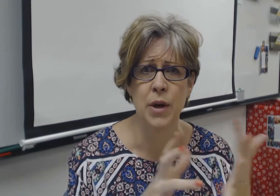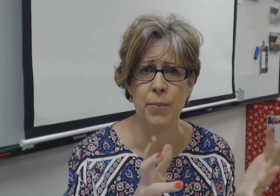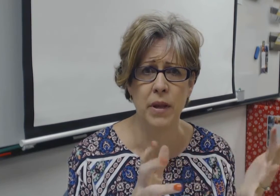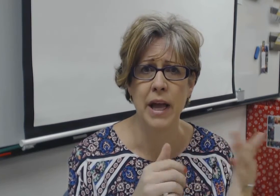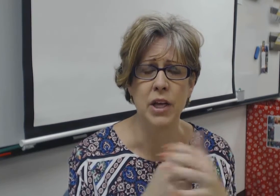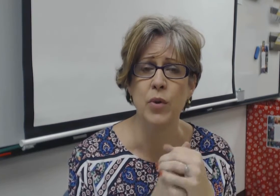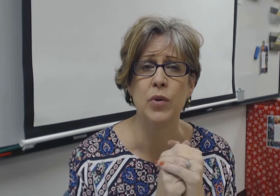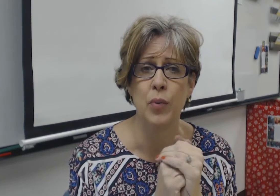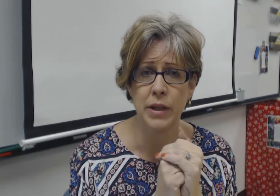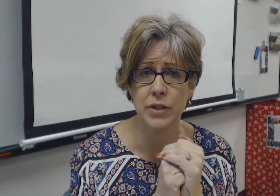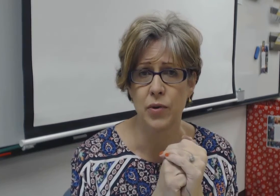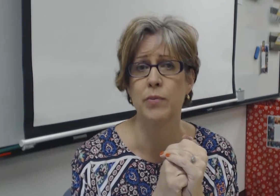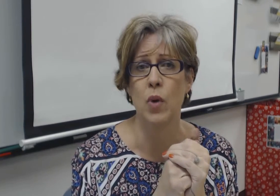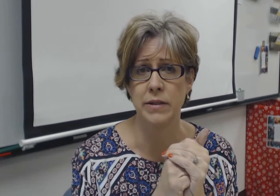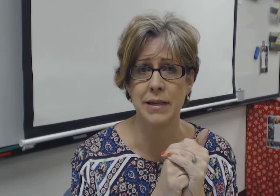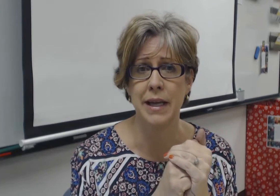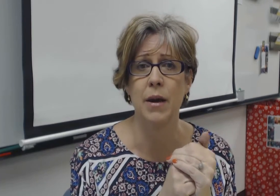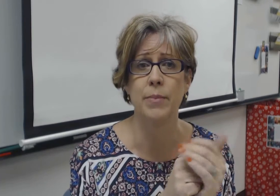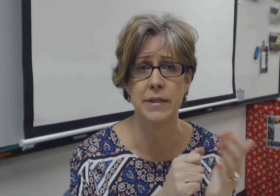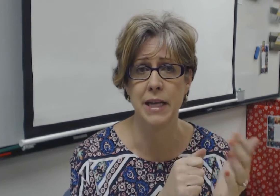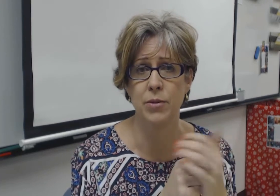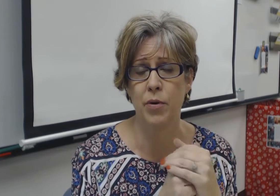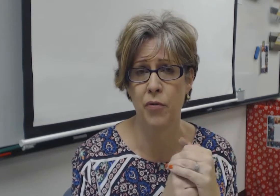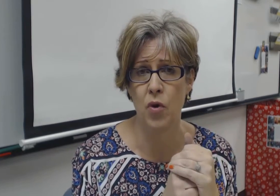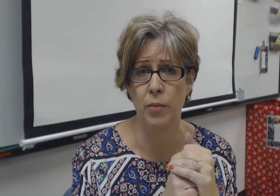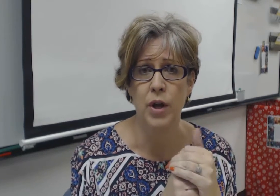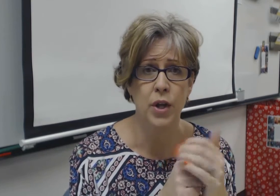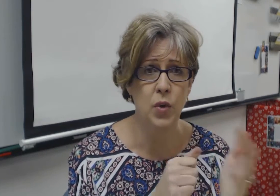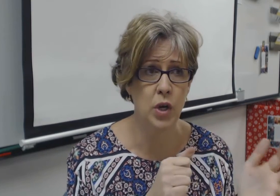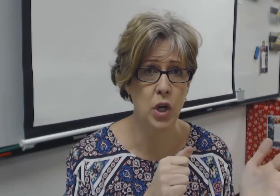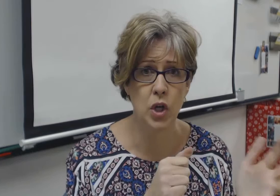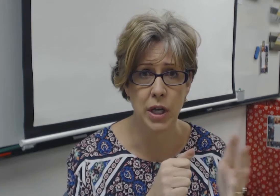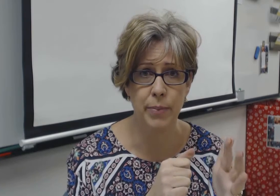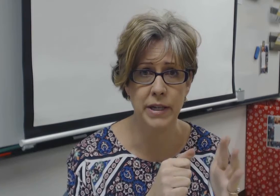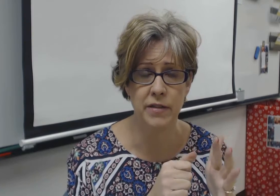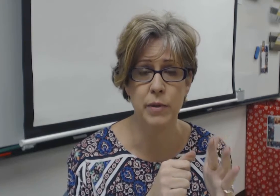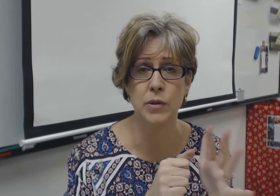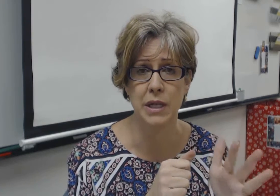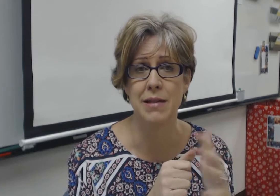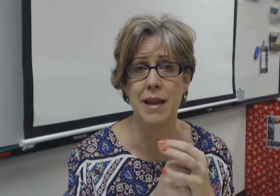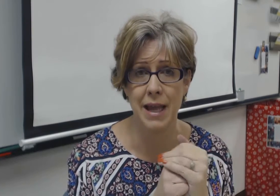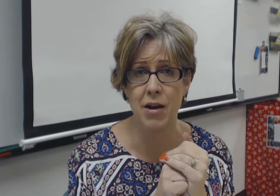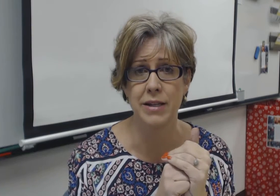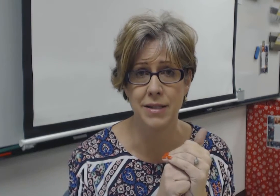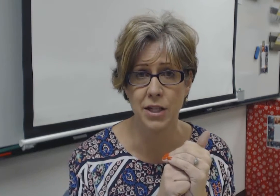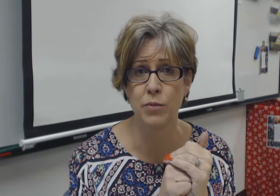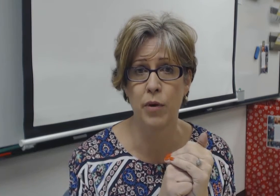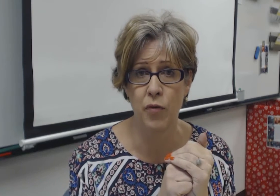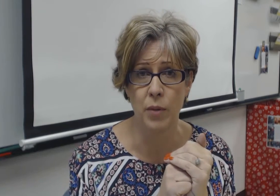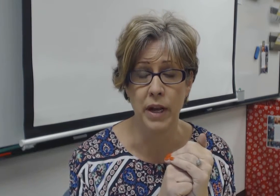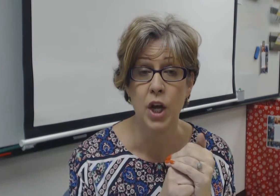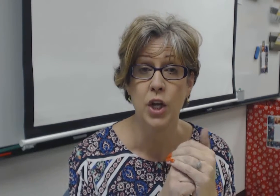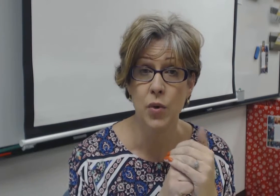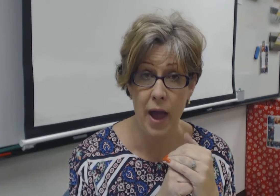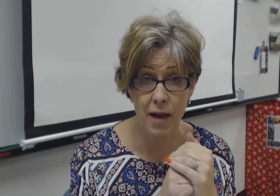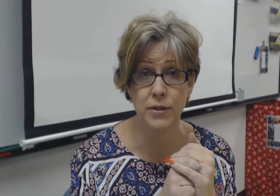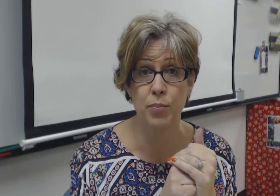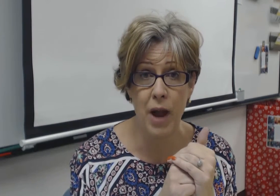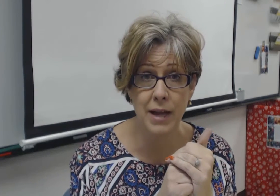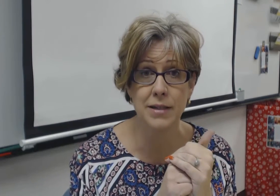a play. You wouldn't read the script once and get up stage and perform. You wouldn't look at a piece of music and then get on a stage and perform it. You have to practice